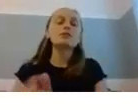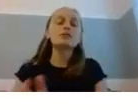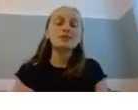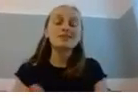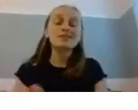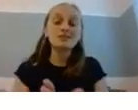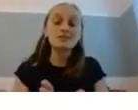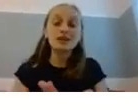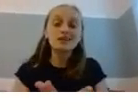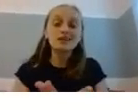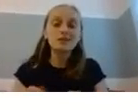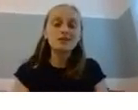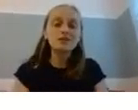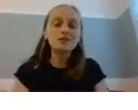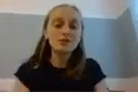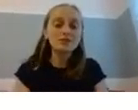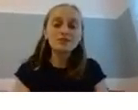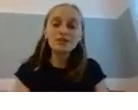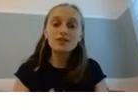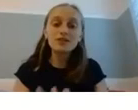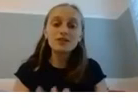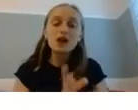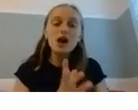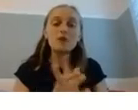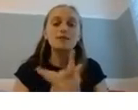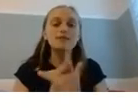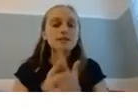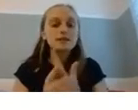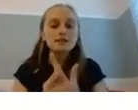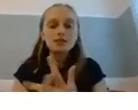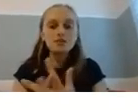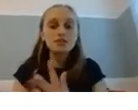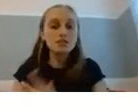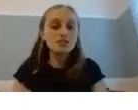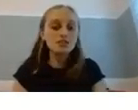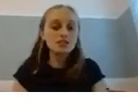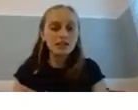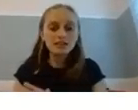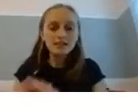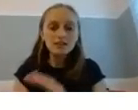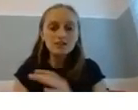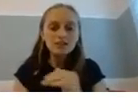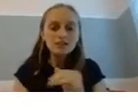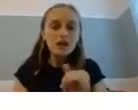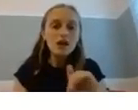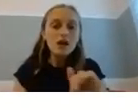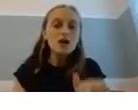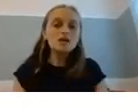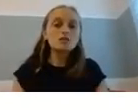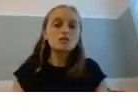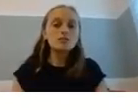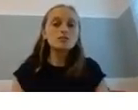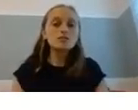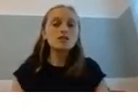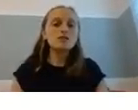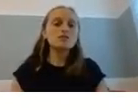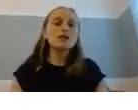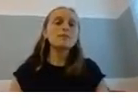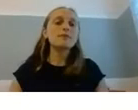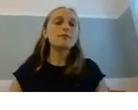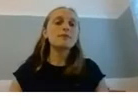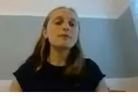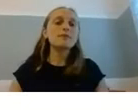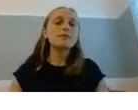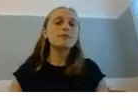heard was the presence of sign language in Martha's Vineyard in the late 1800s and into the 1900s and so something to note